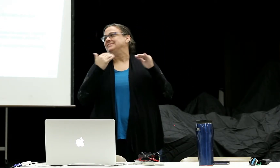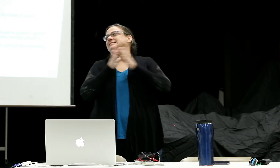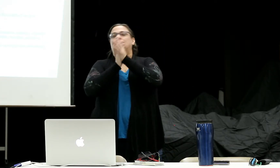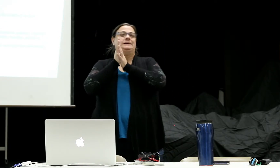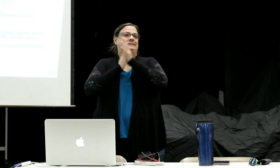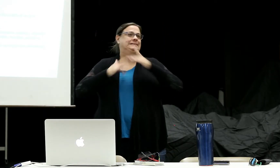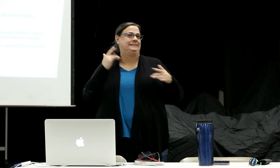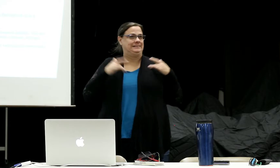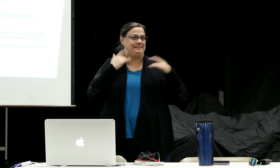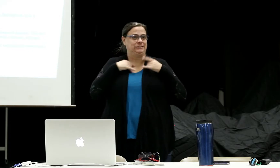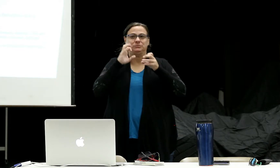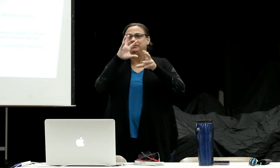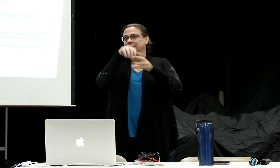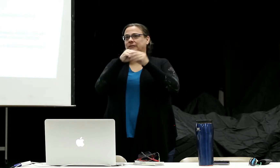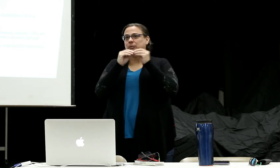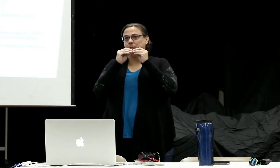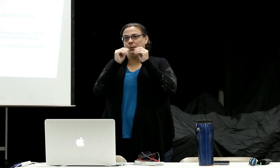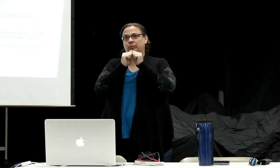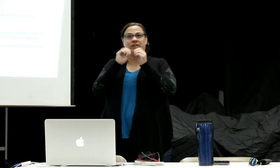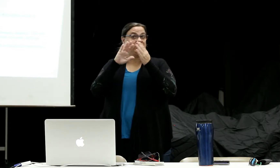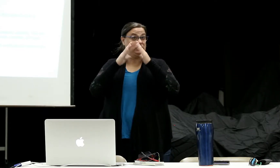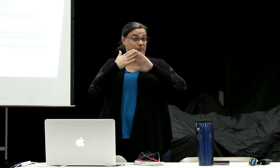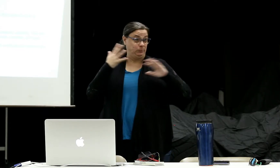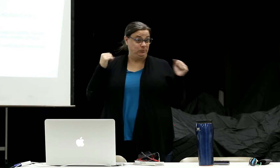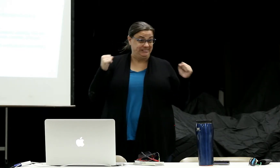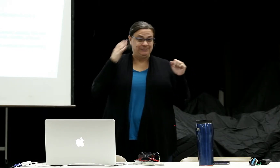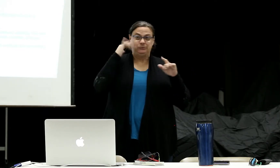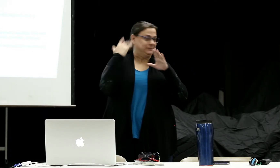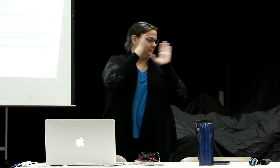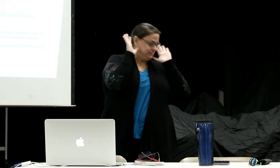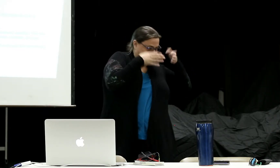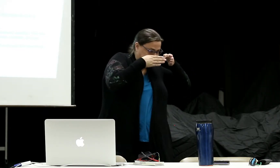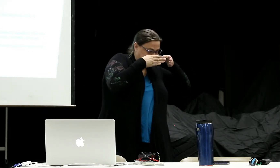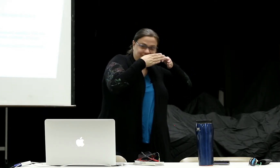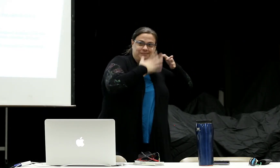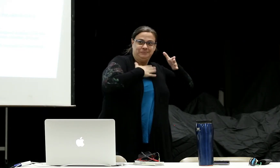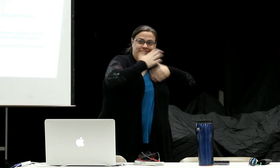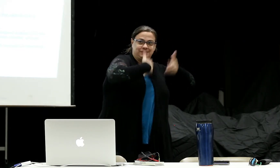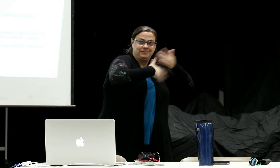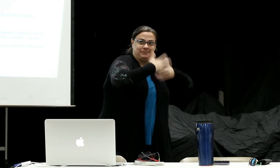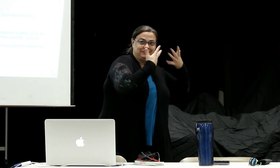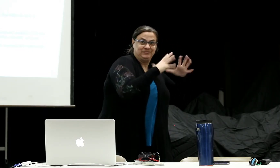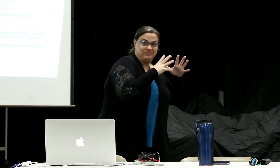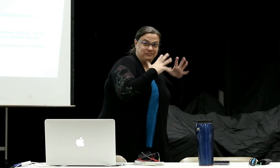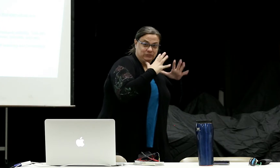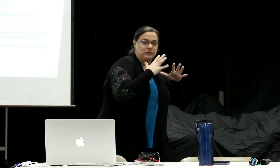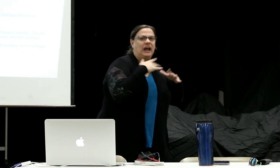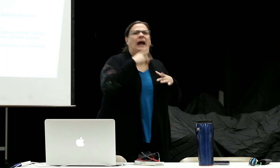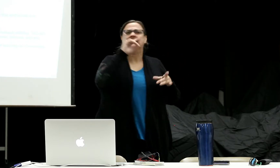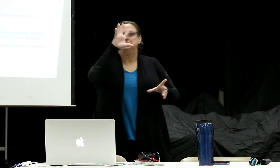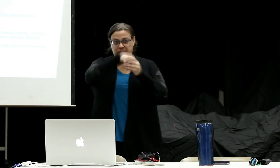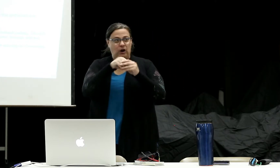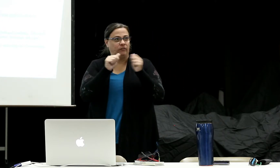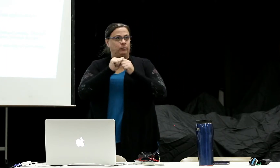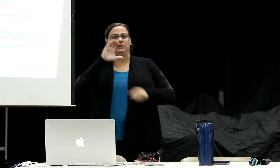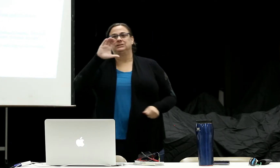you. Yes, I'm very excited to be more involved in the community. I focused my attention on school now that I have